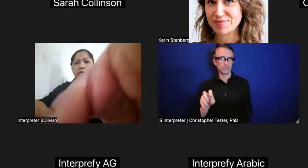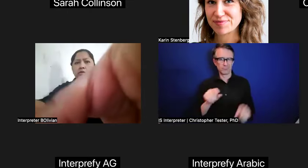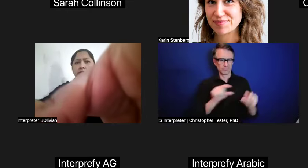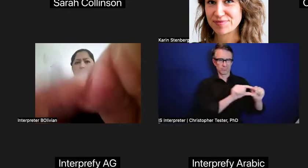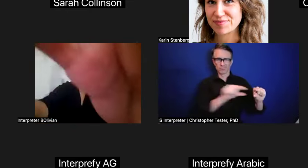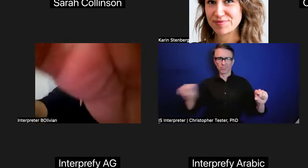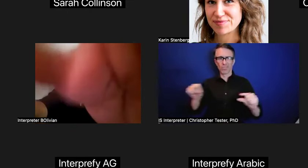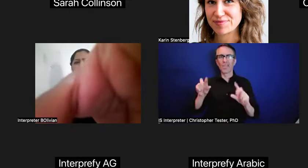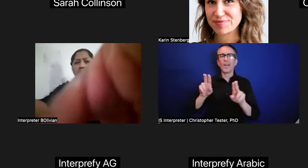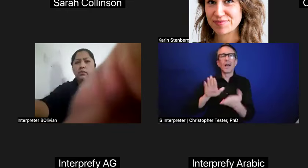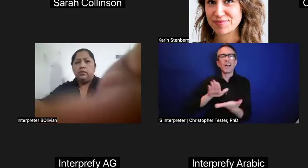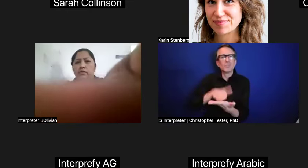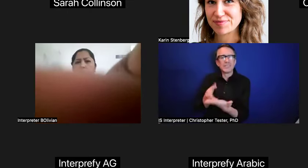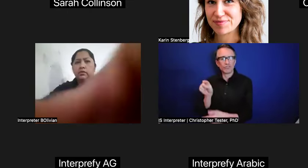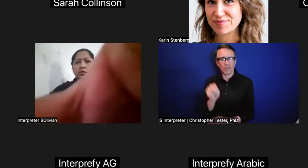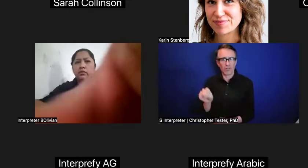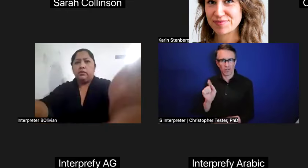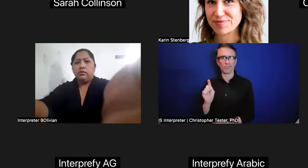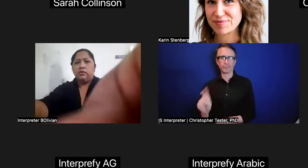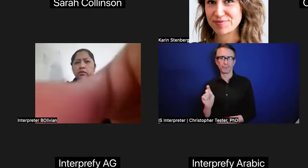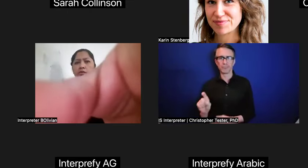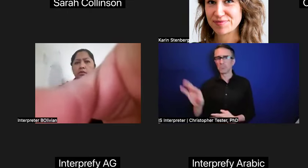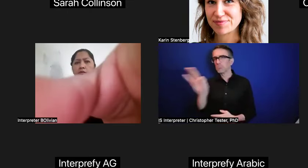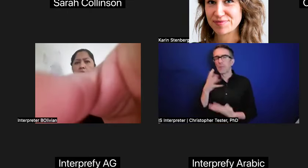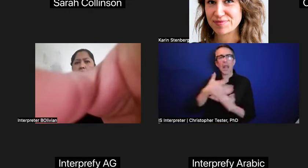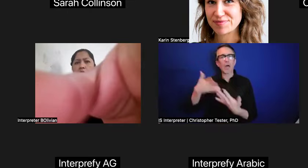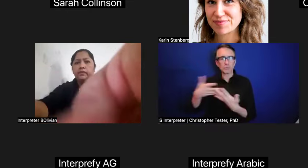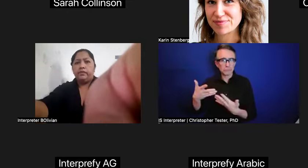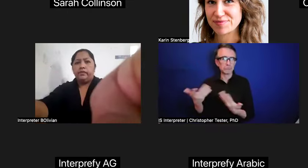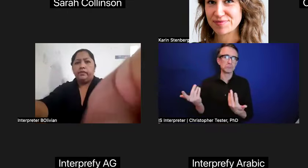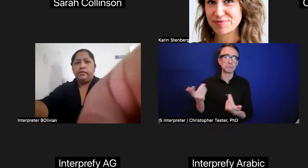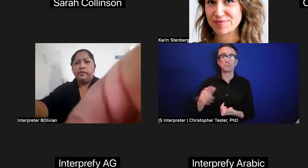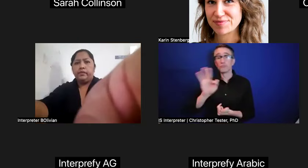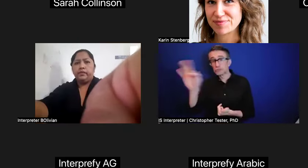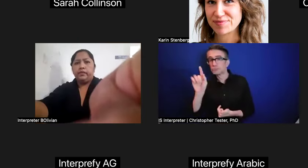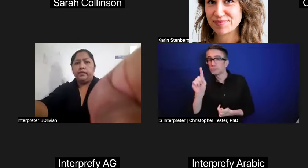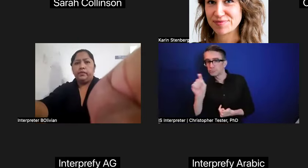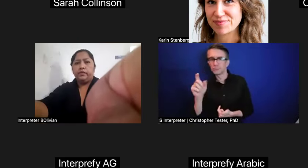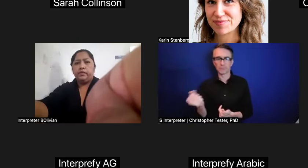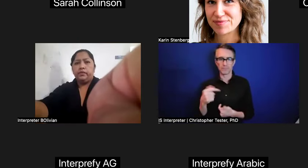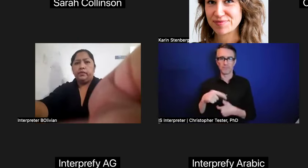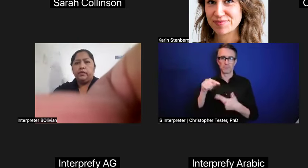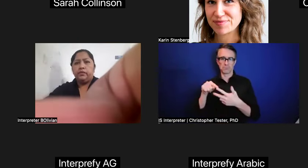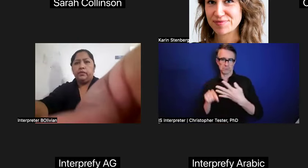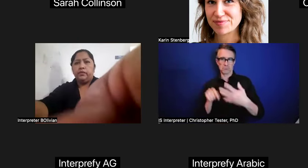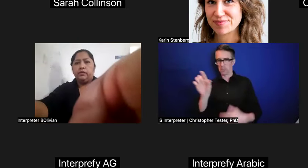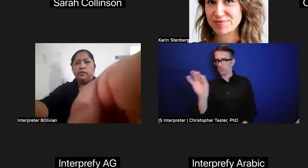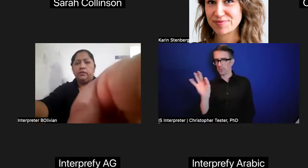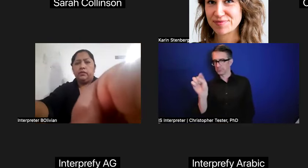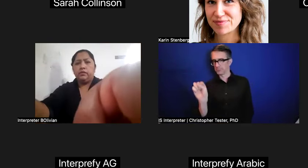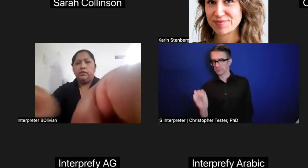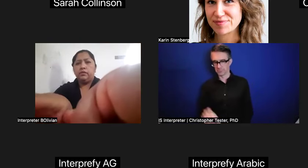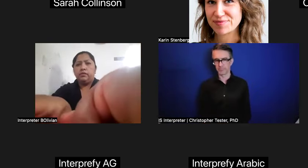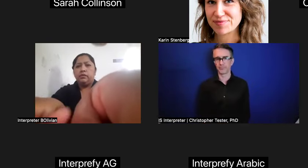enable language interpretation using the globe icon at the bottom of your screen, and you can choose the language of